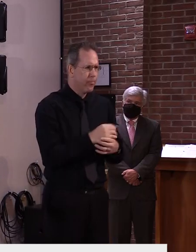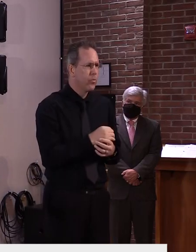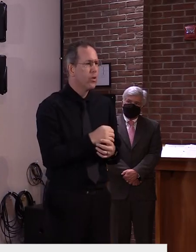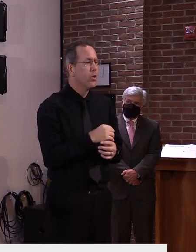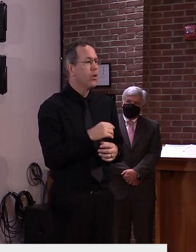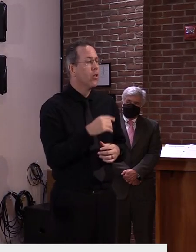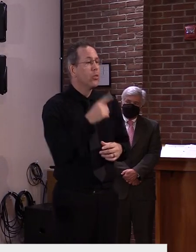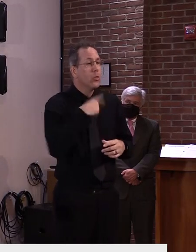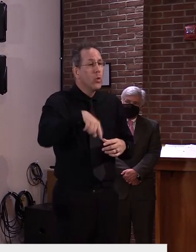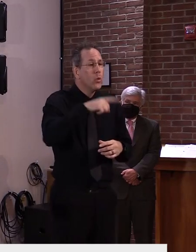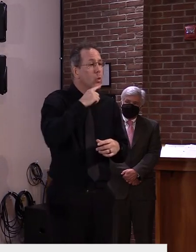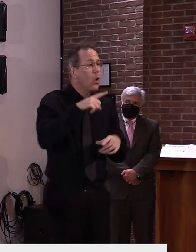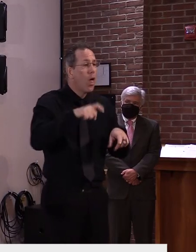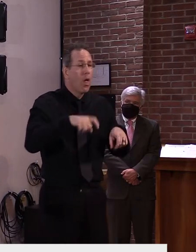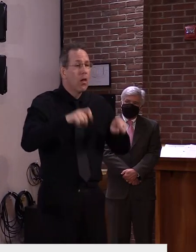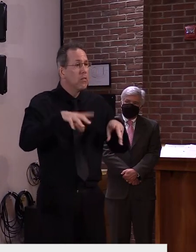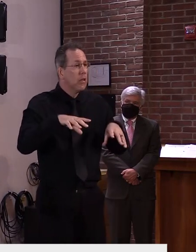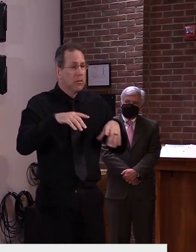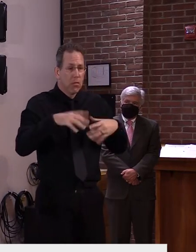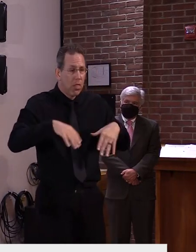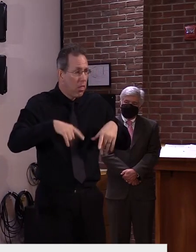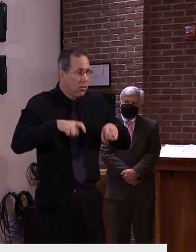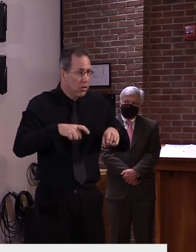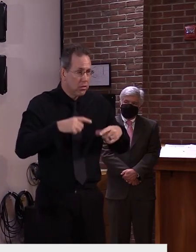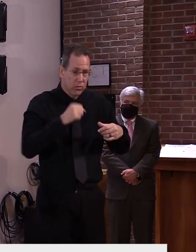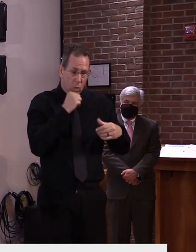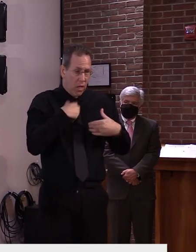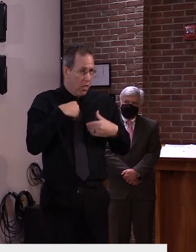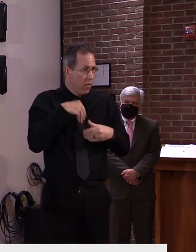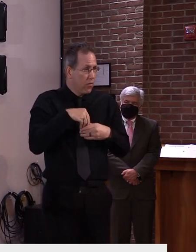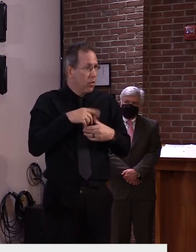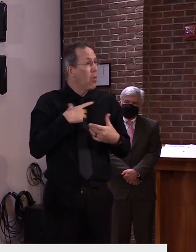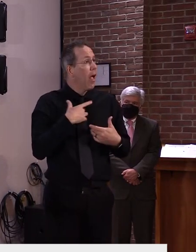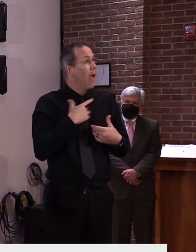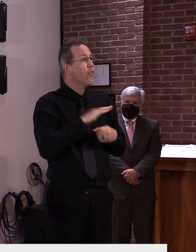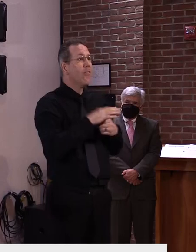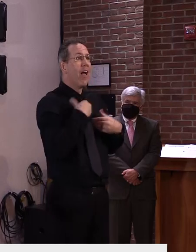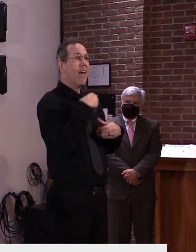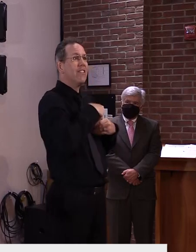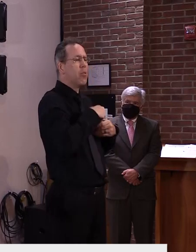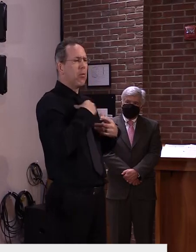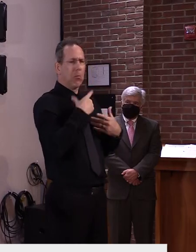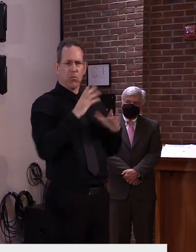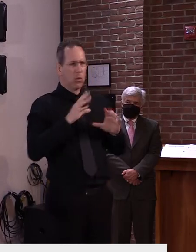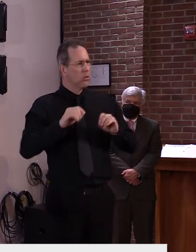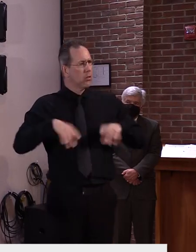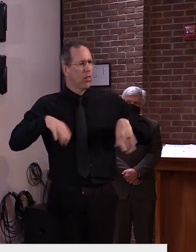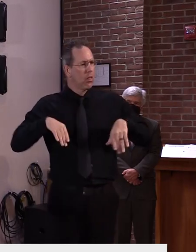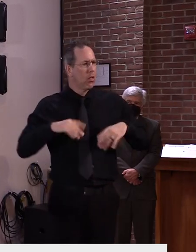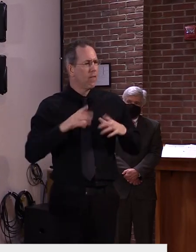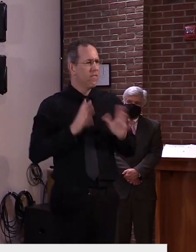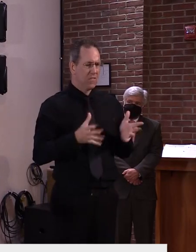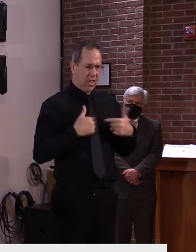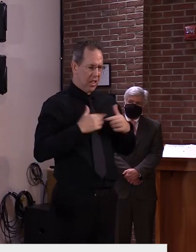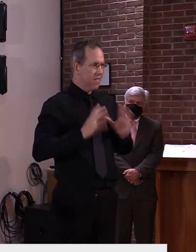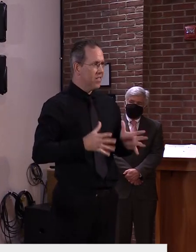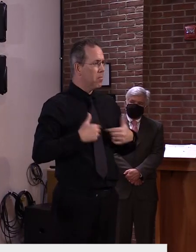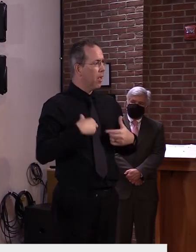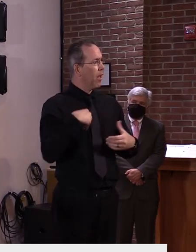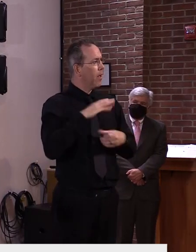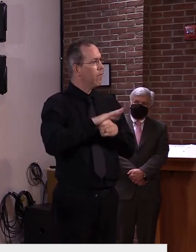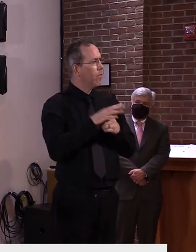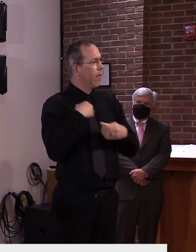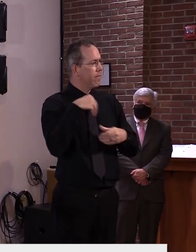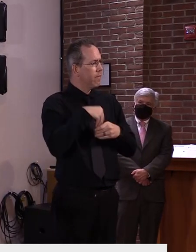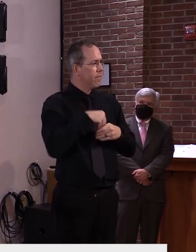phase 48 hours before they begin to feel ill. And so during that time period, they feel fine,